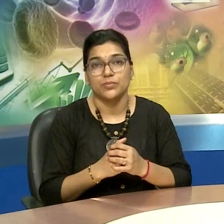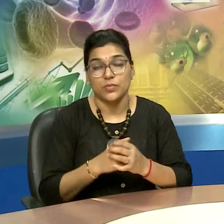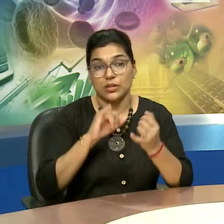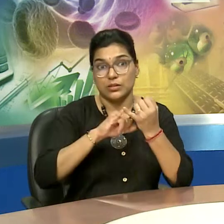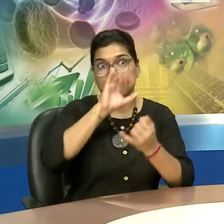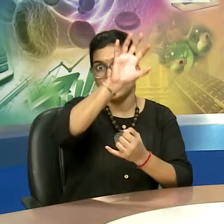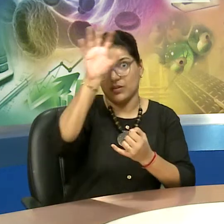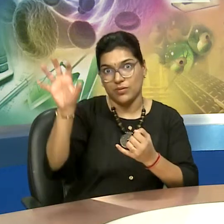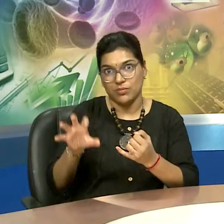during